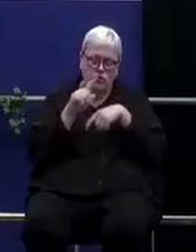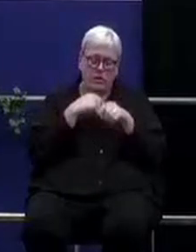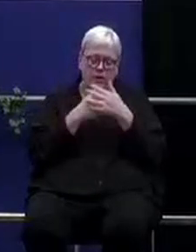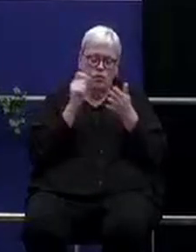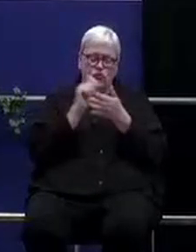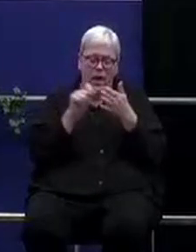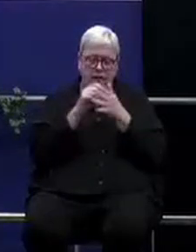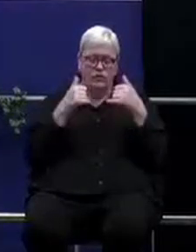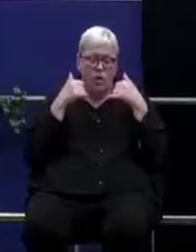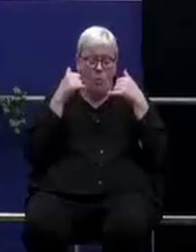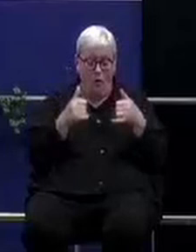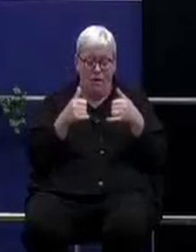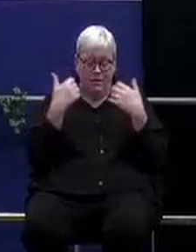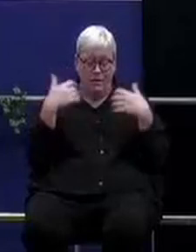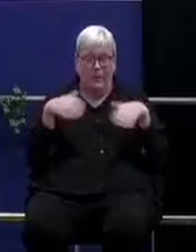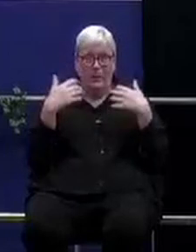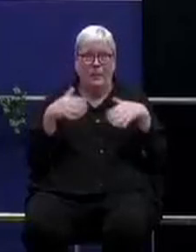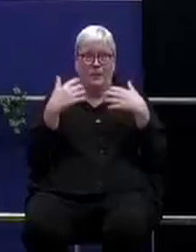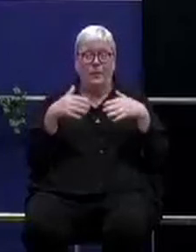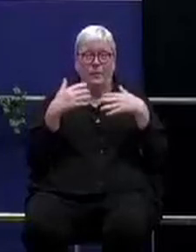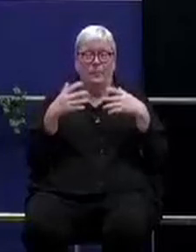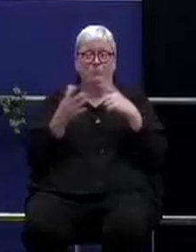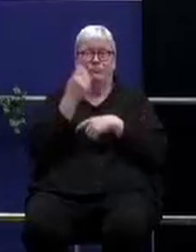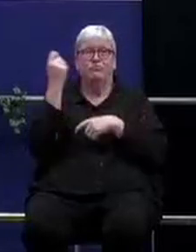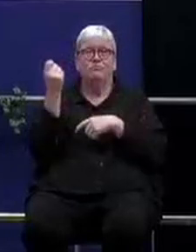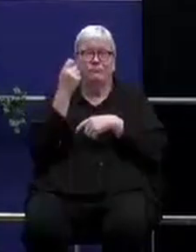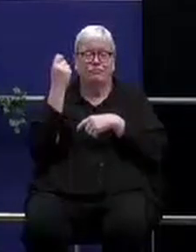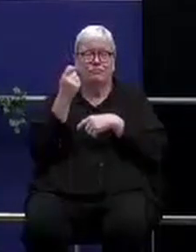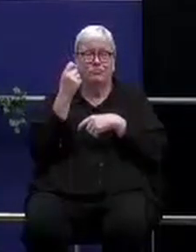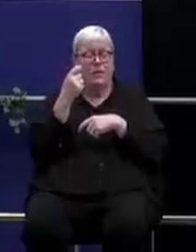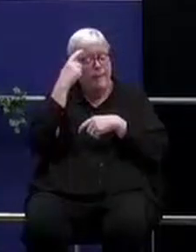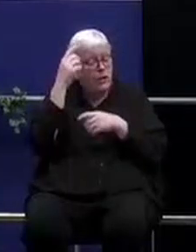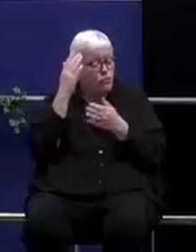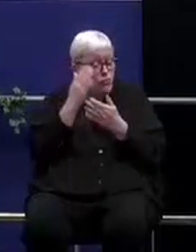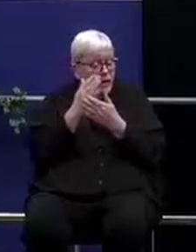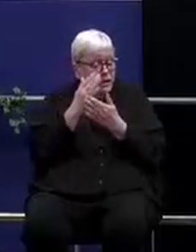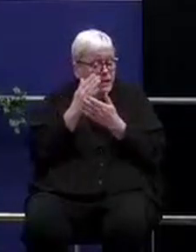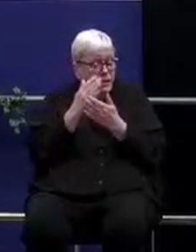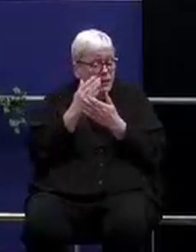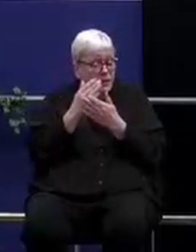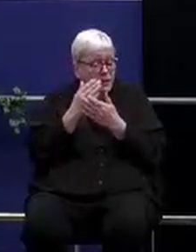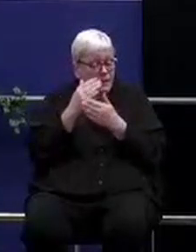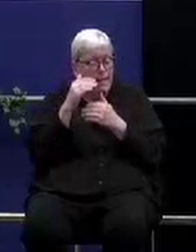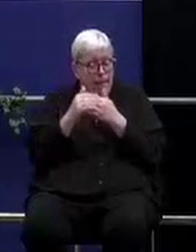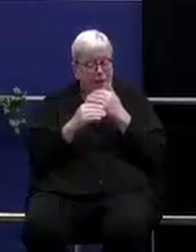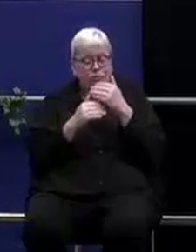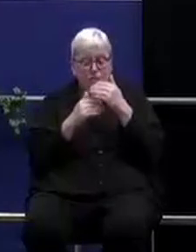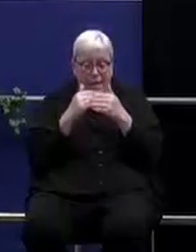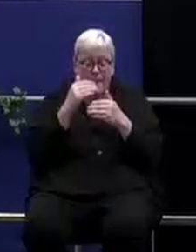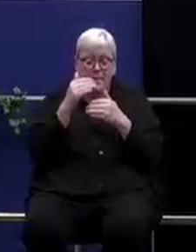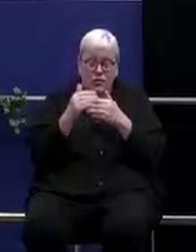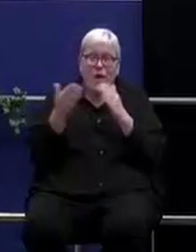and miraculously got it. And I think that, I think for me, it was all one of those things about just like little steps, kept adding